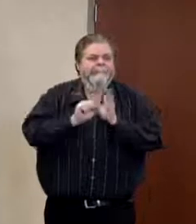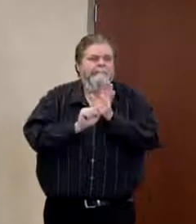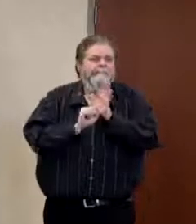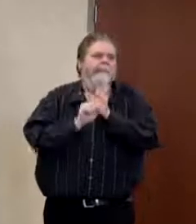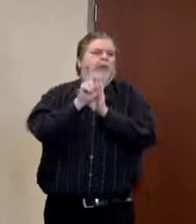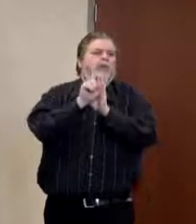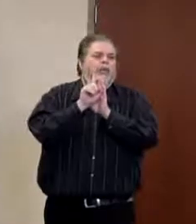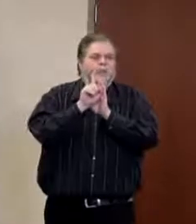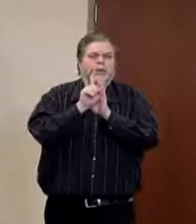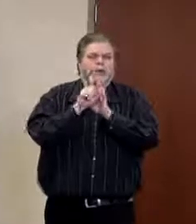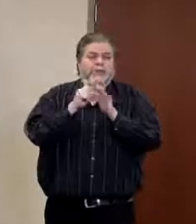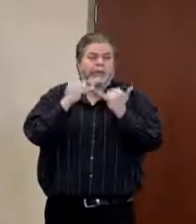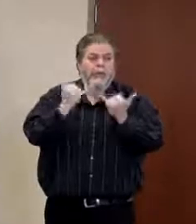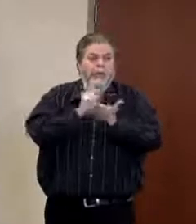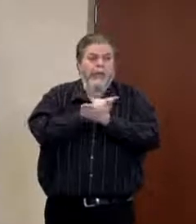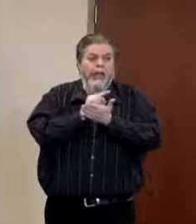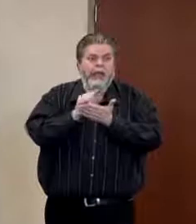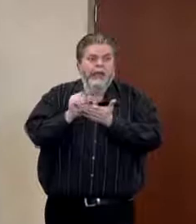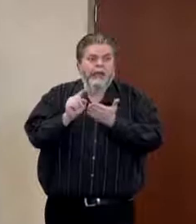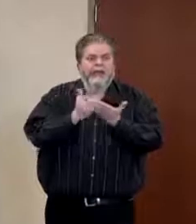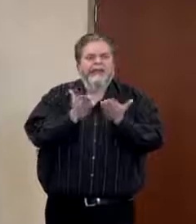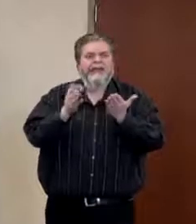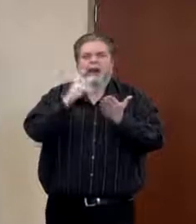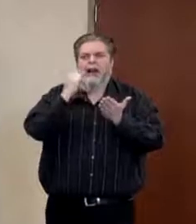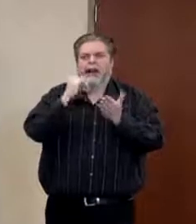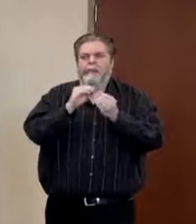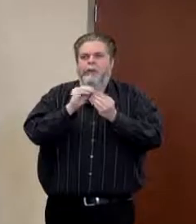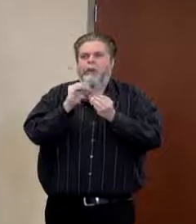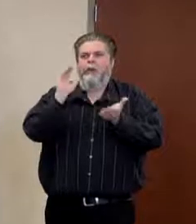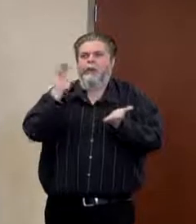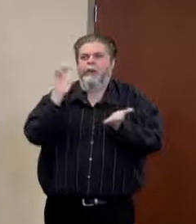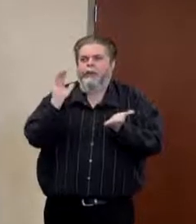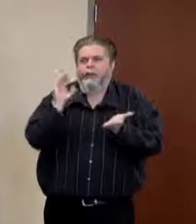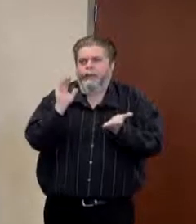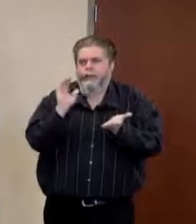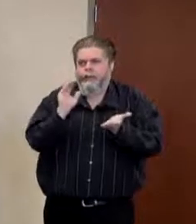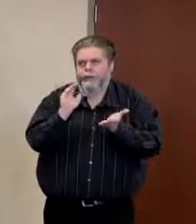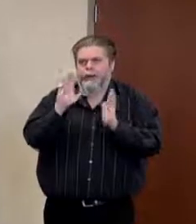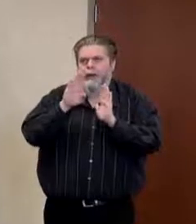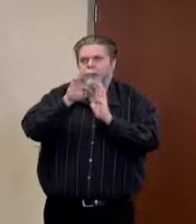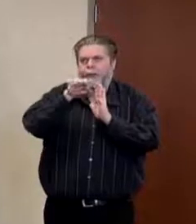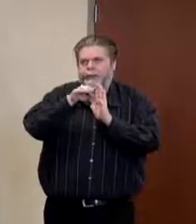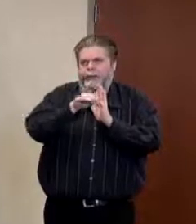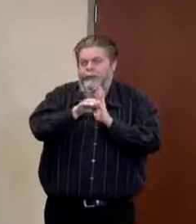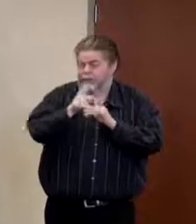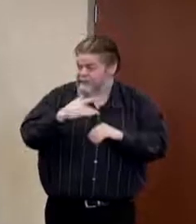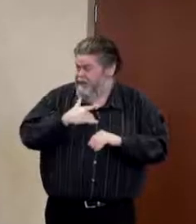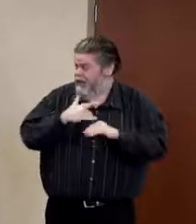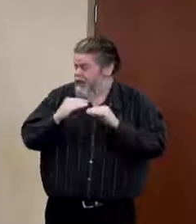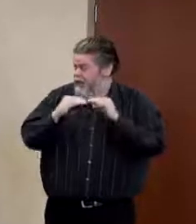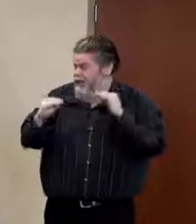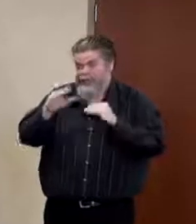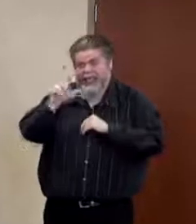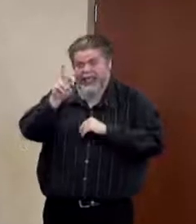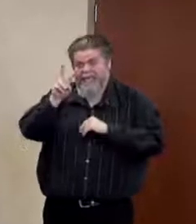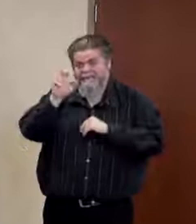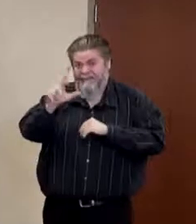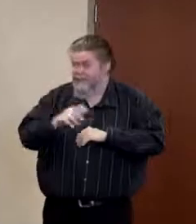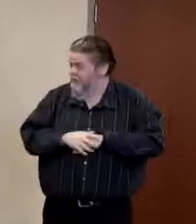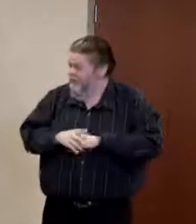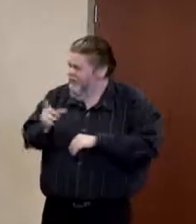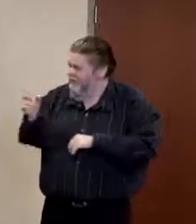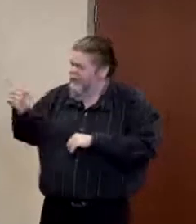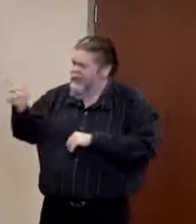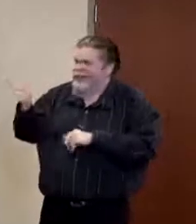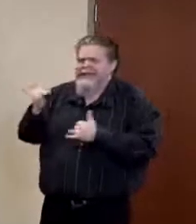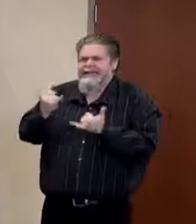that it's been a week, and things have do you think things have kind of leveled off at this point? Yeah, the question is this a level off? This